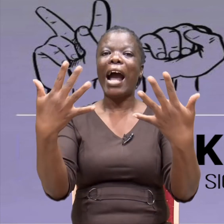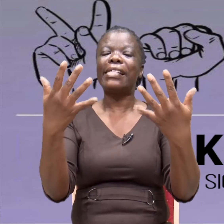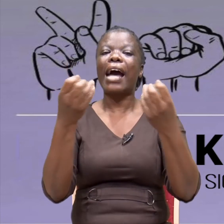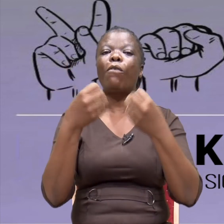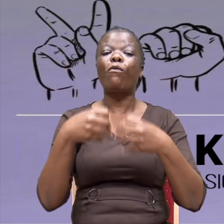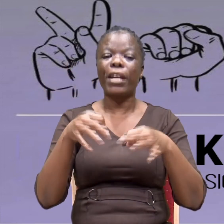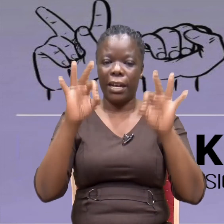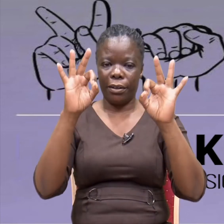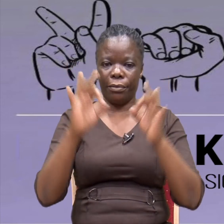are free.